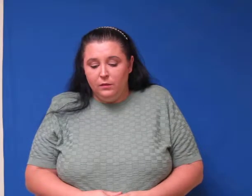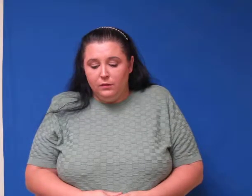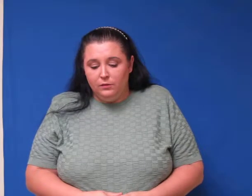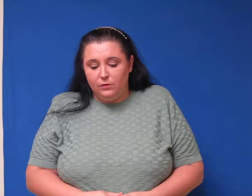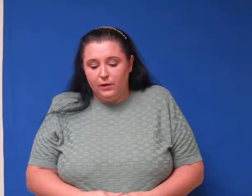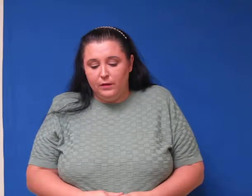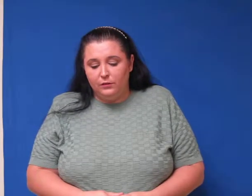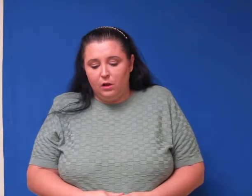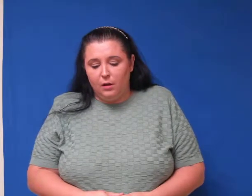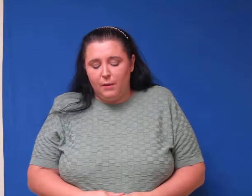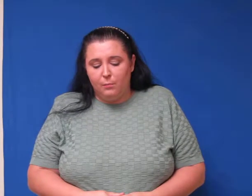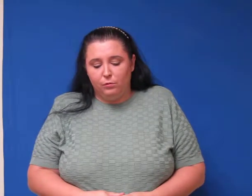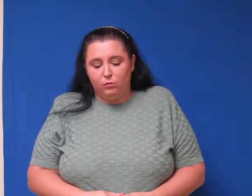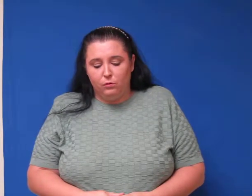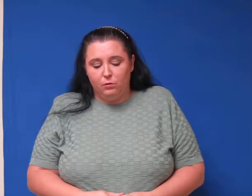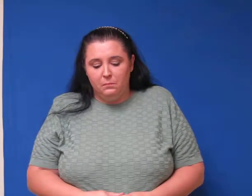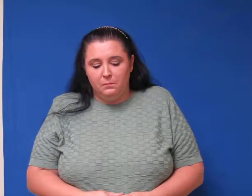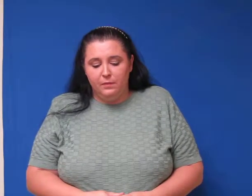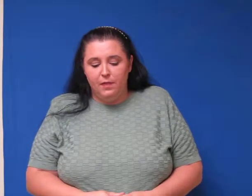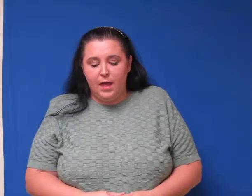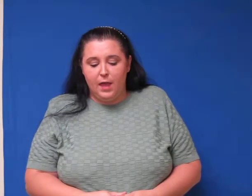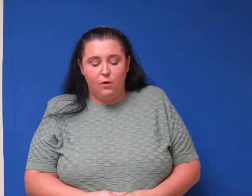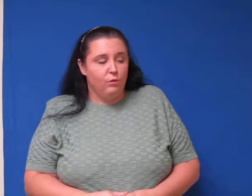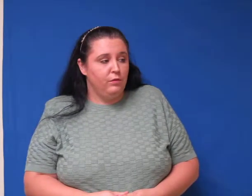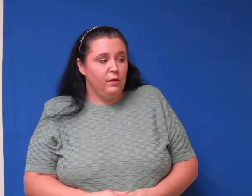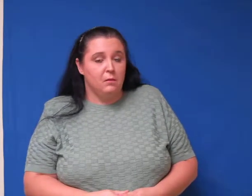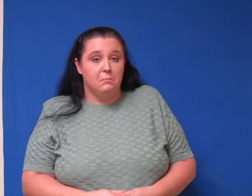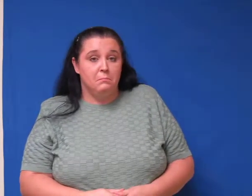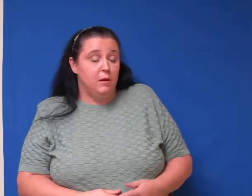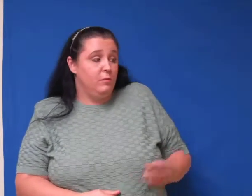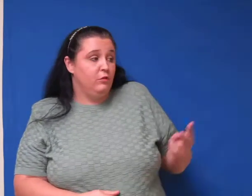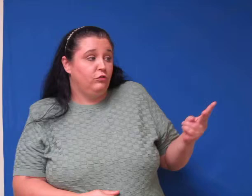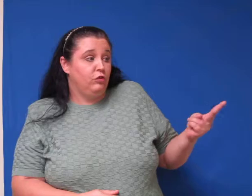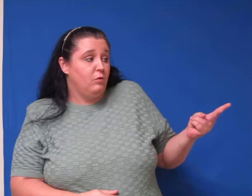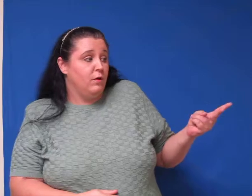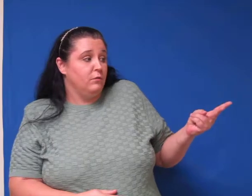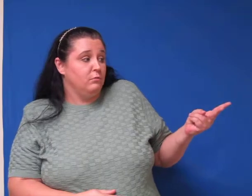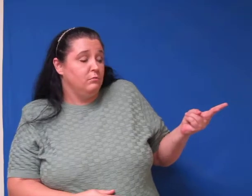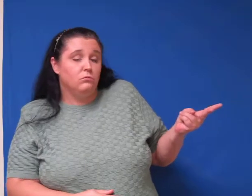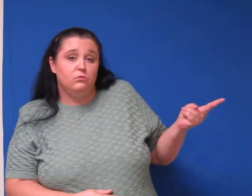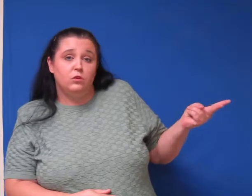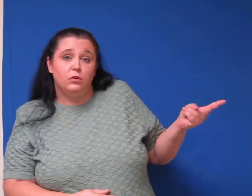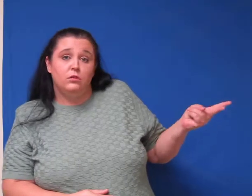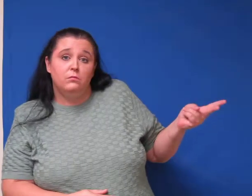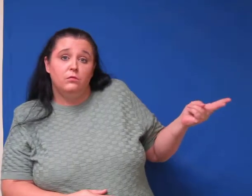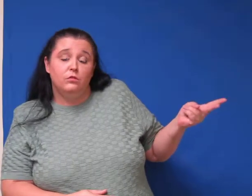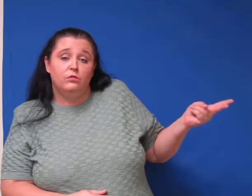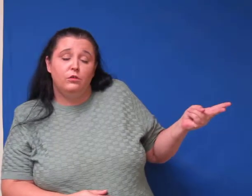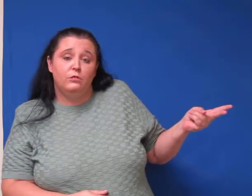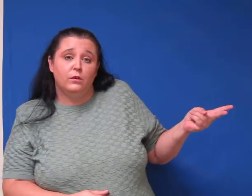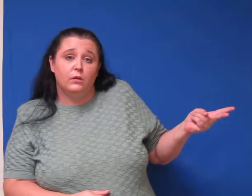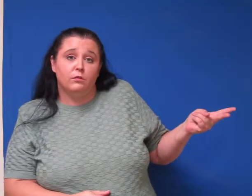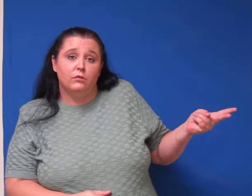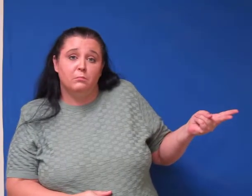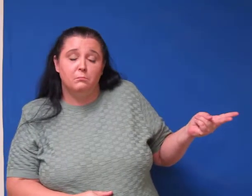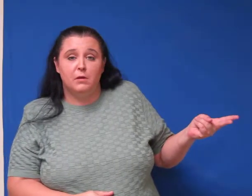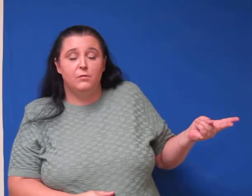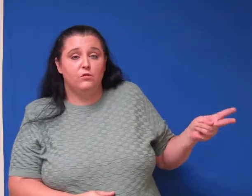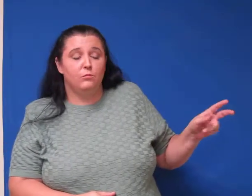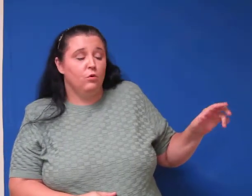So now let's talk about plural. They or them. Maybe there's two of them. You could use two fingers. Maybe there's more than